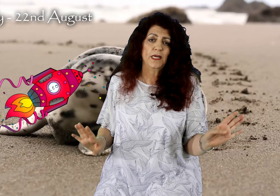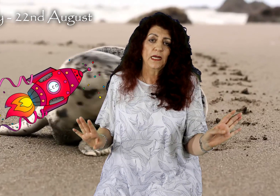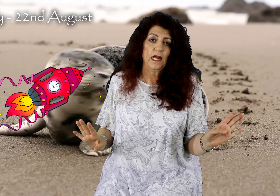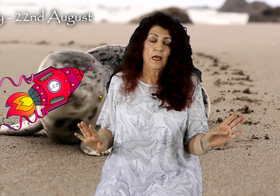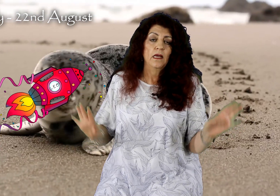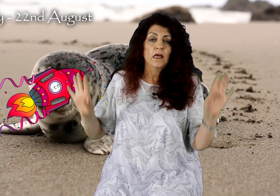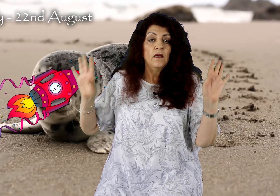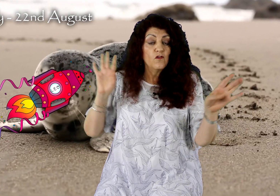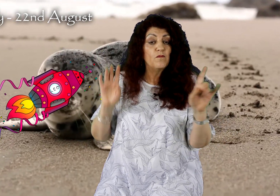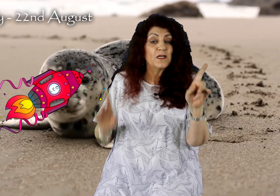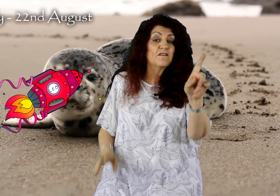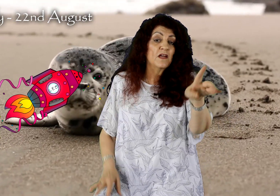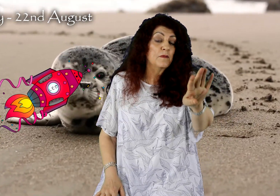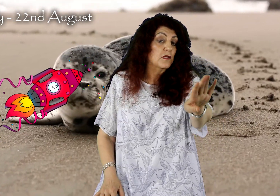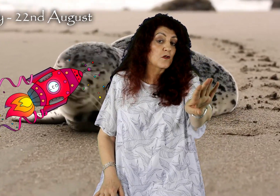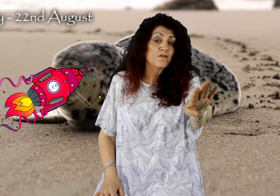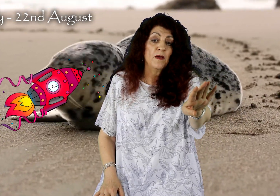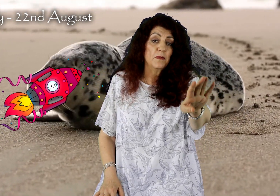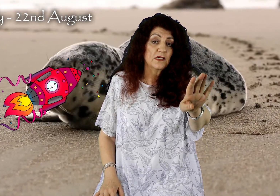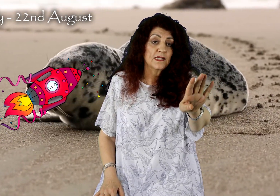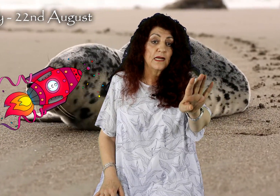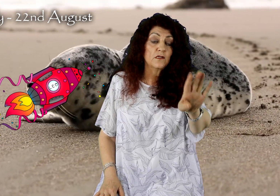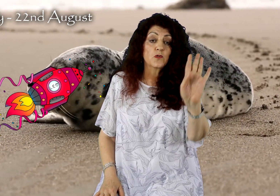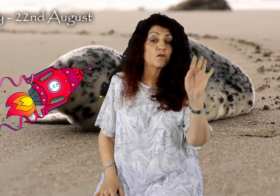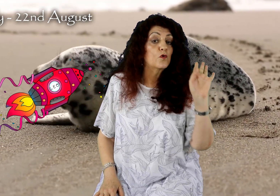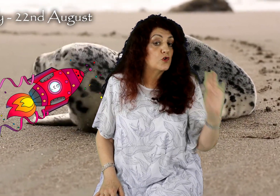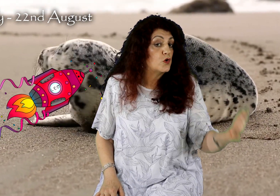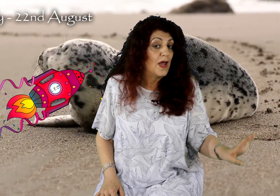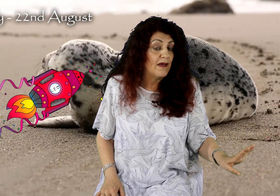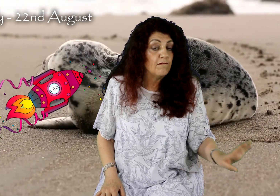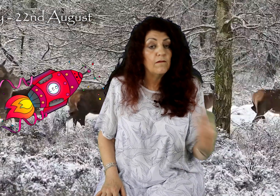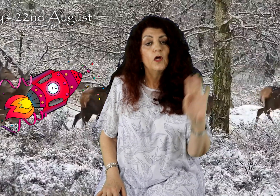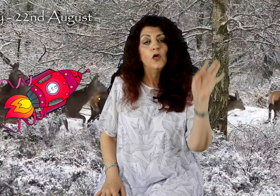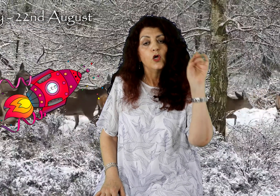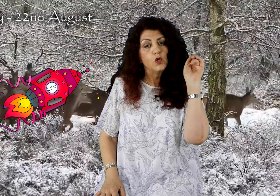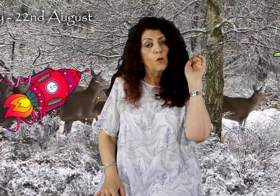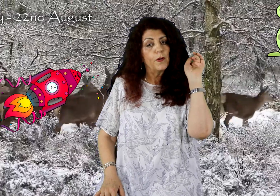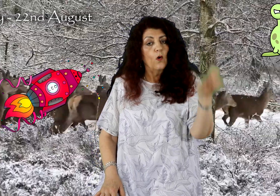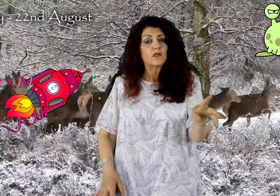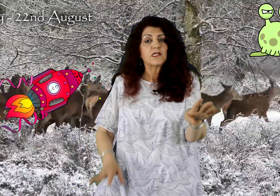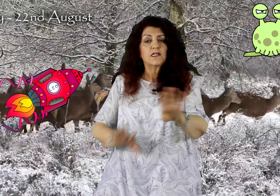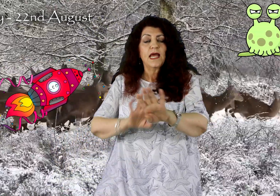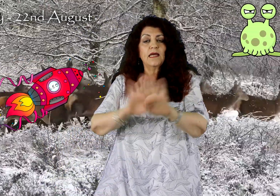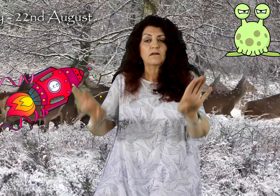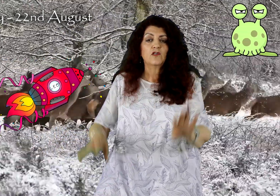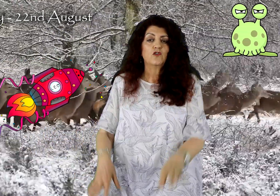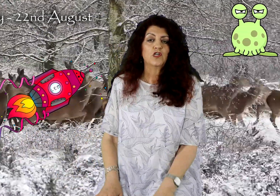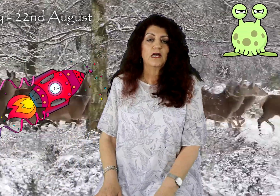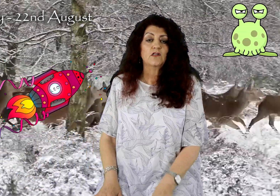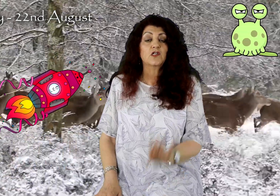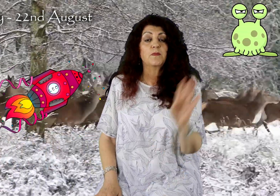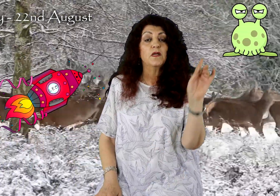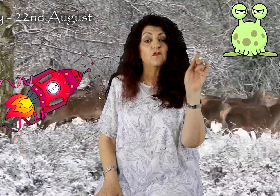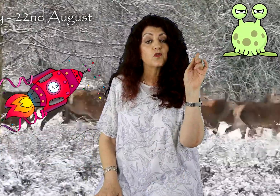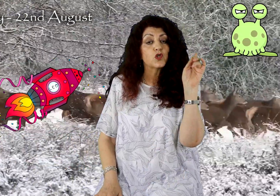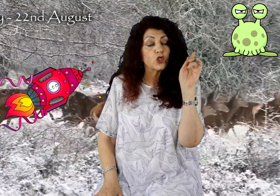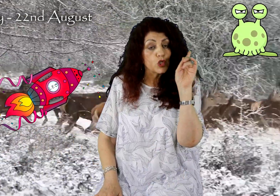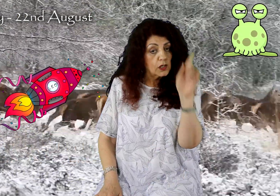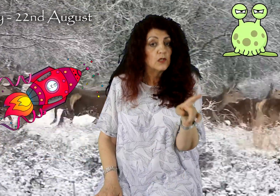beginning. If you've been developing those fabulous talents, which of course you have, you'll be all set to handle the new challenges. But if you're still